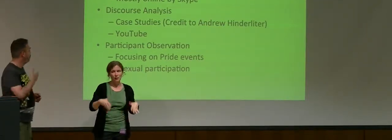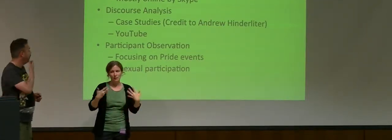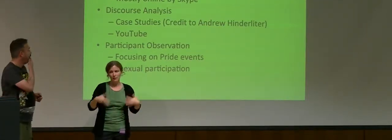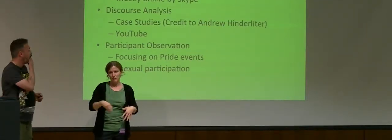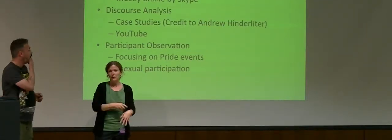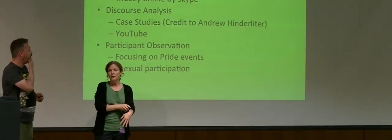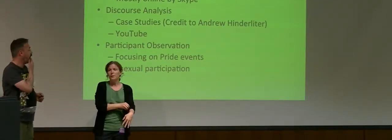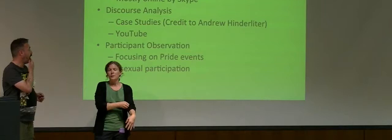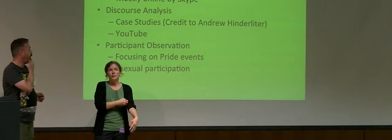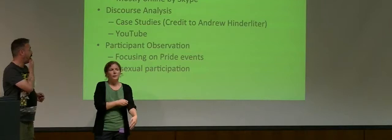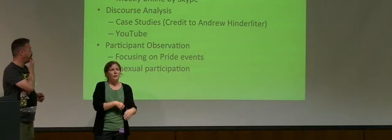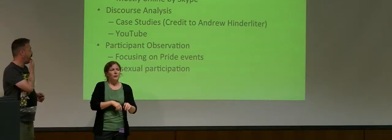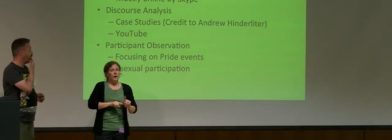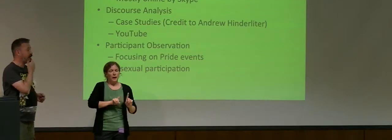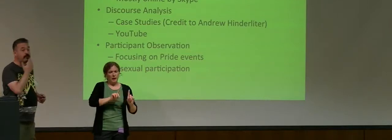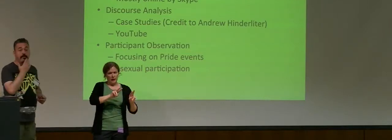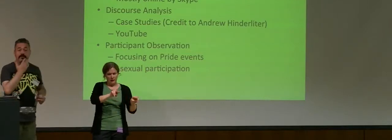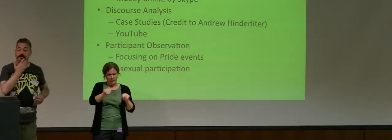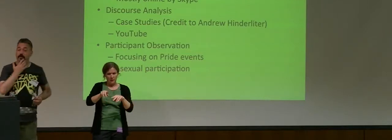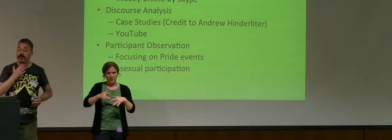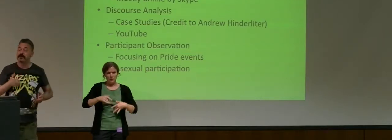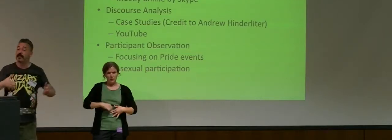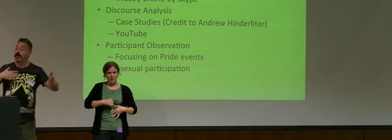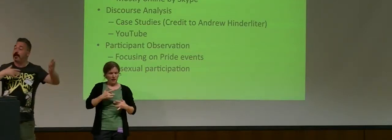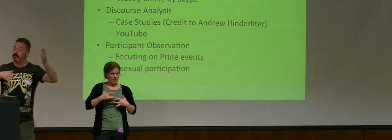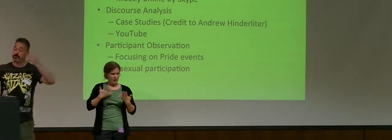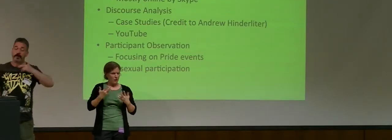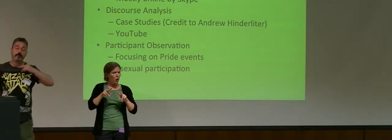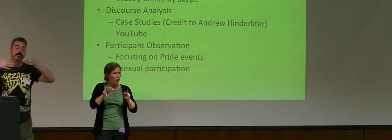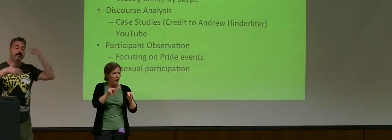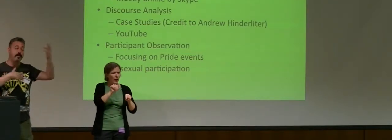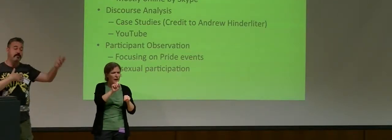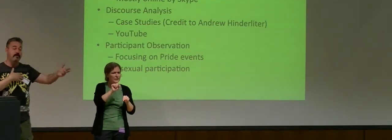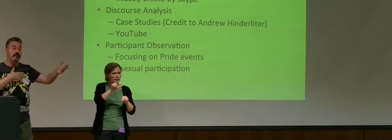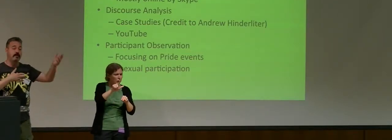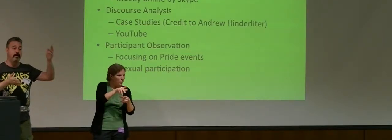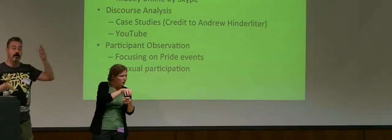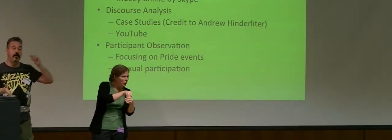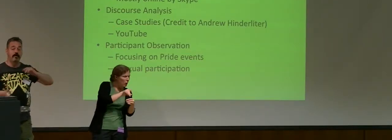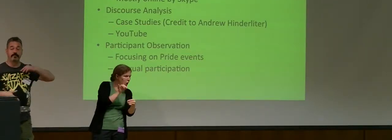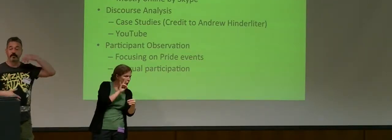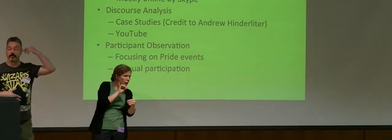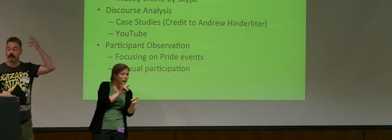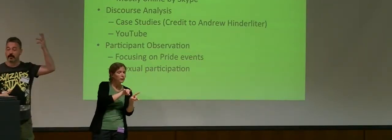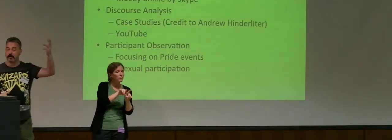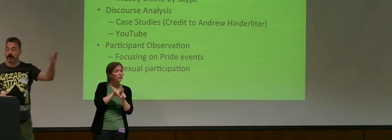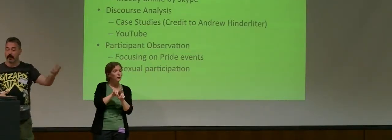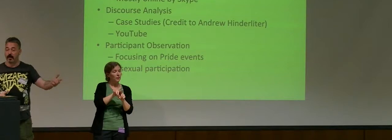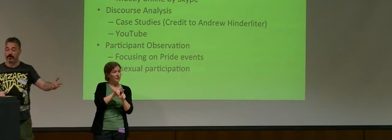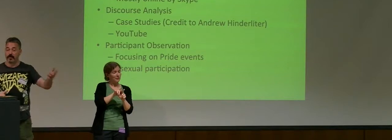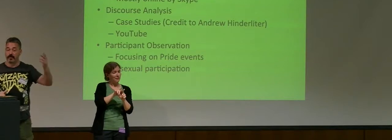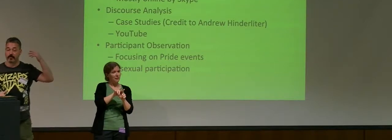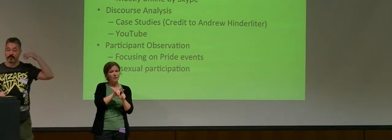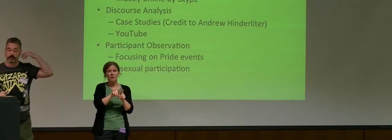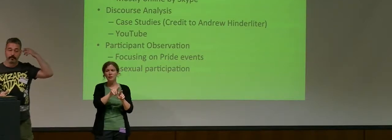or so. Looking at asexual participation, and also at the responses